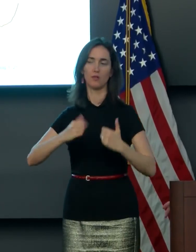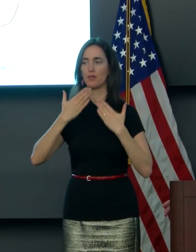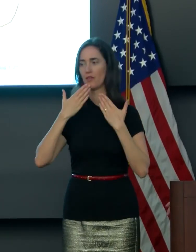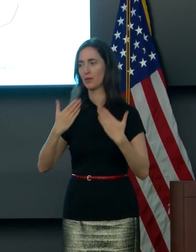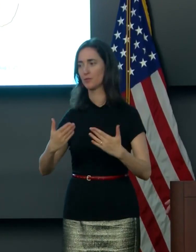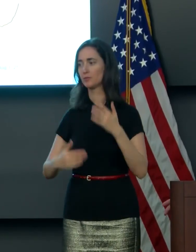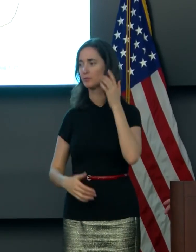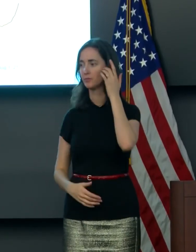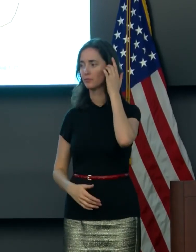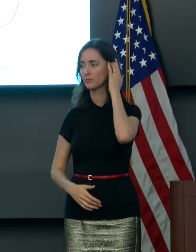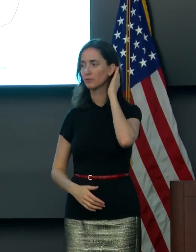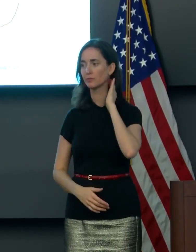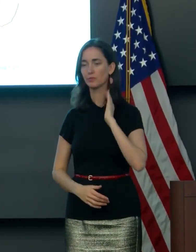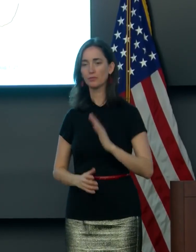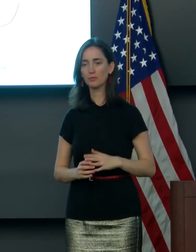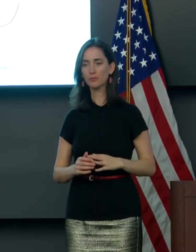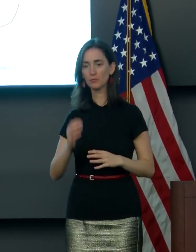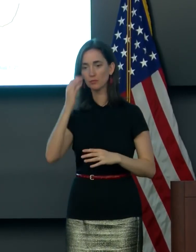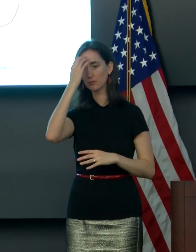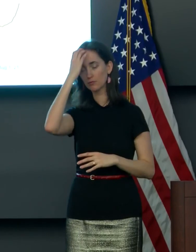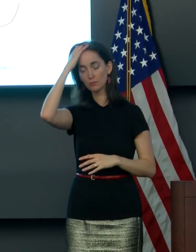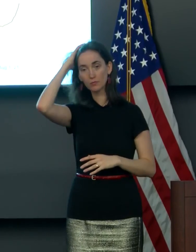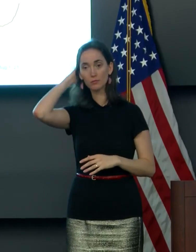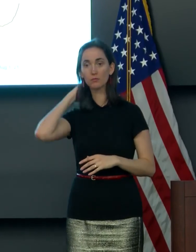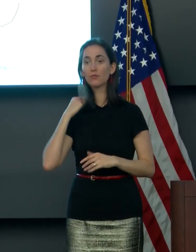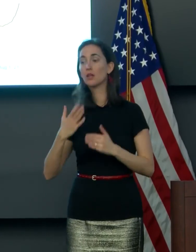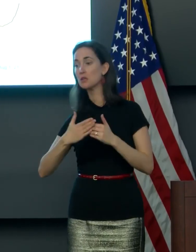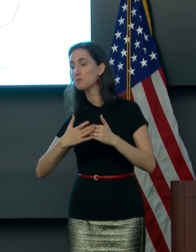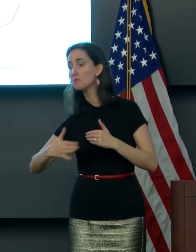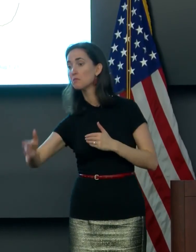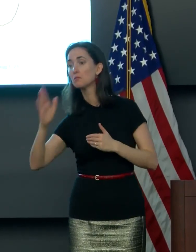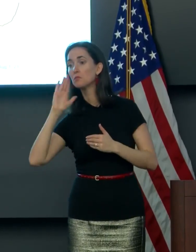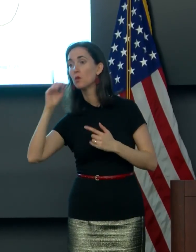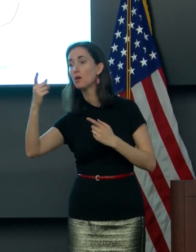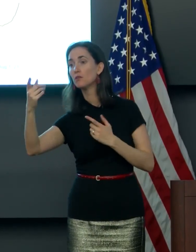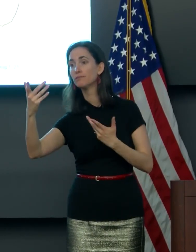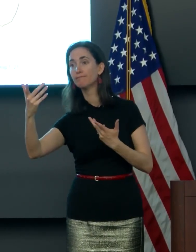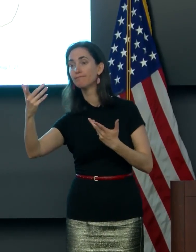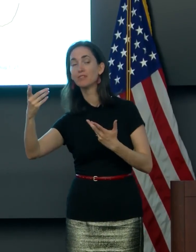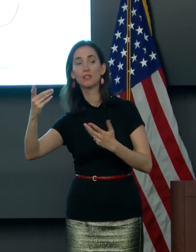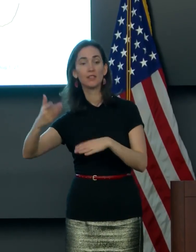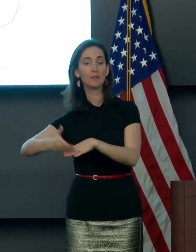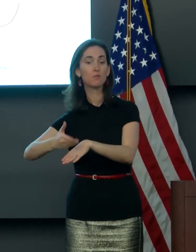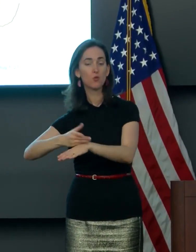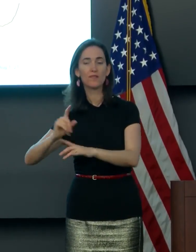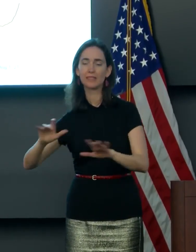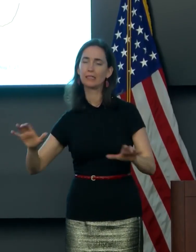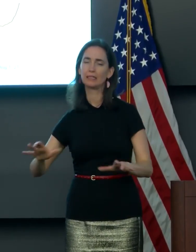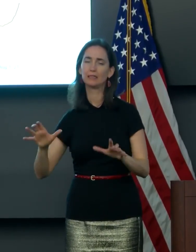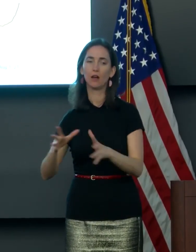And we've got a long ways to go. And it appears to me